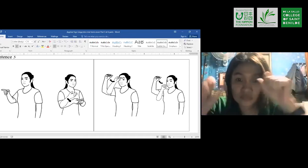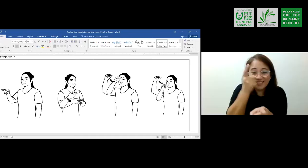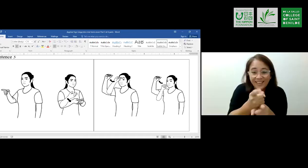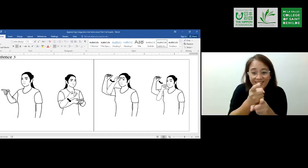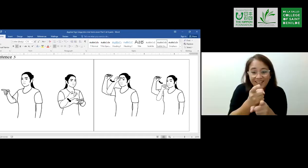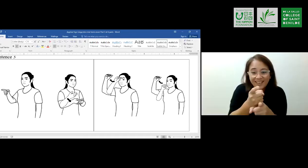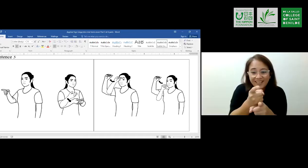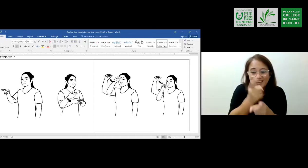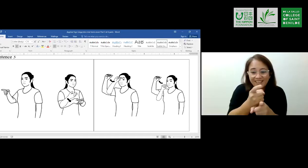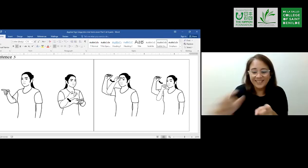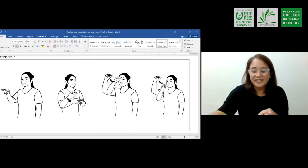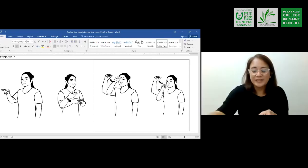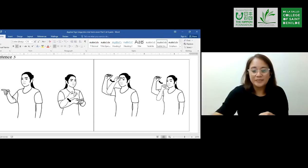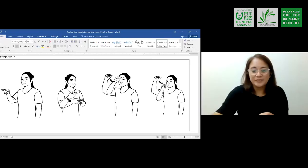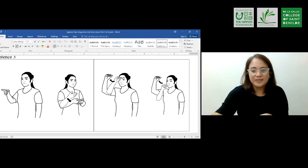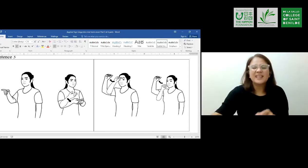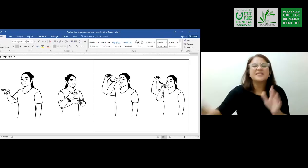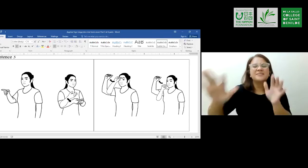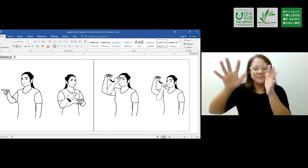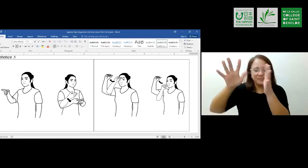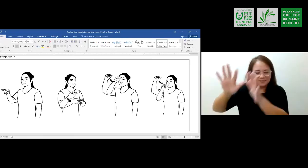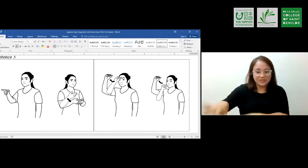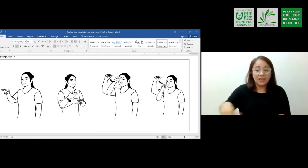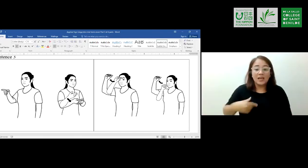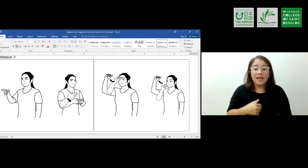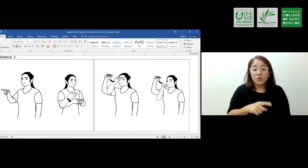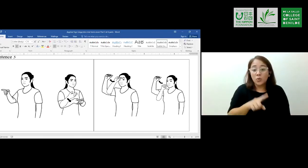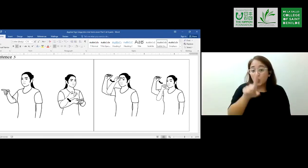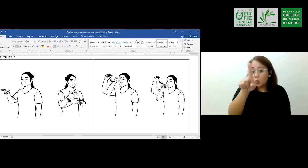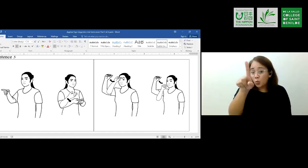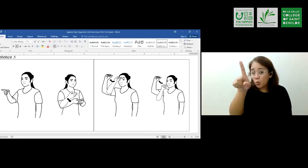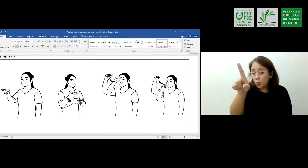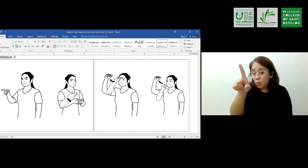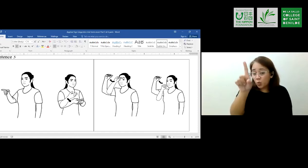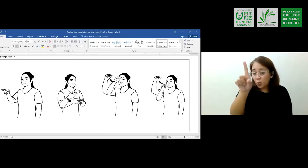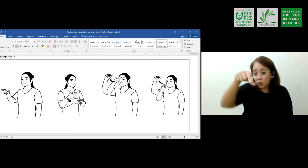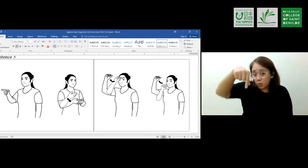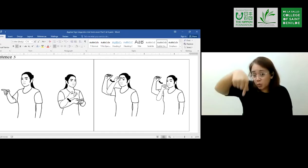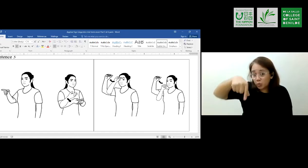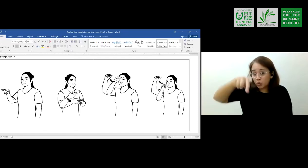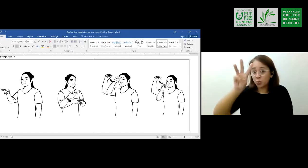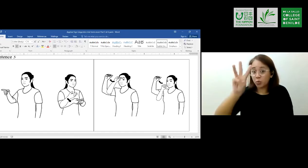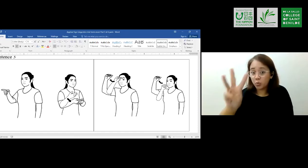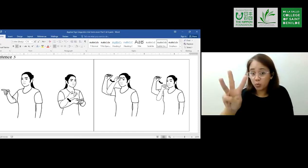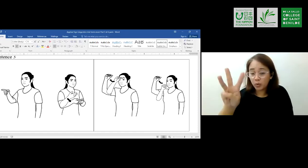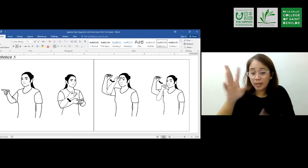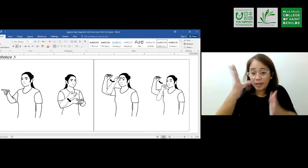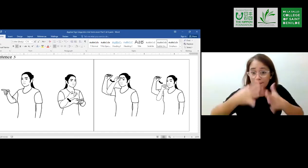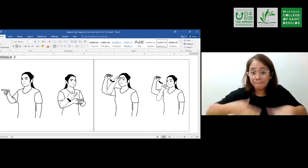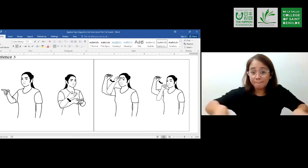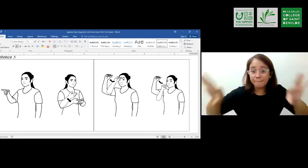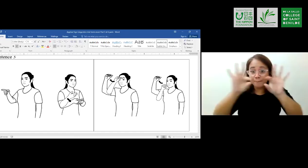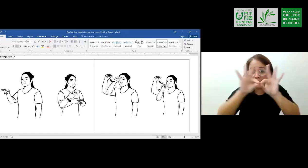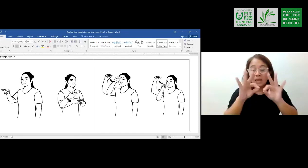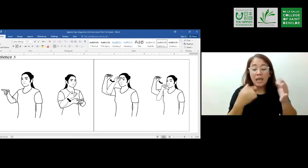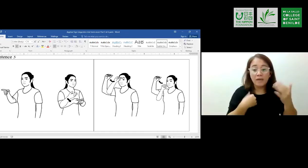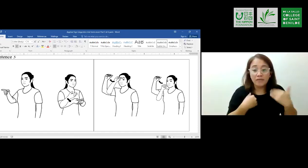So anyway, the question word is most important when you have who, what, when, where, how,